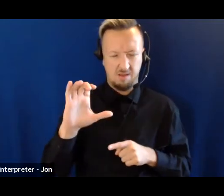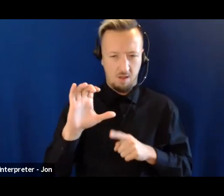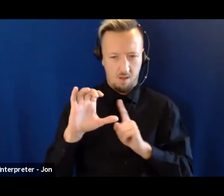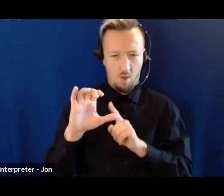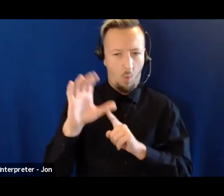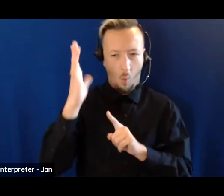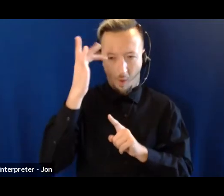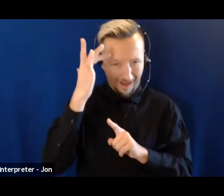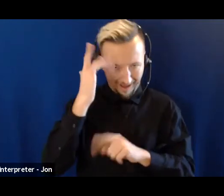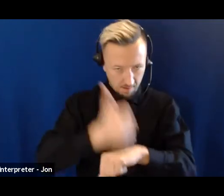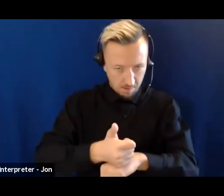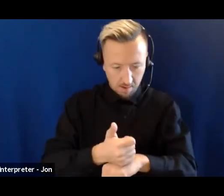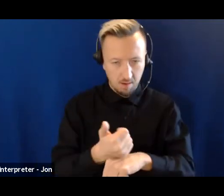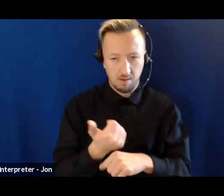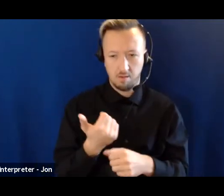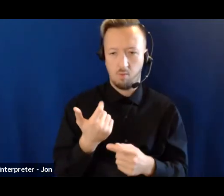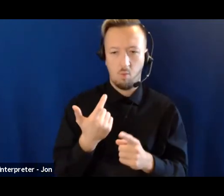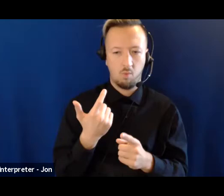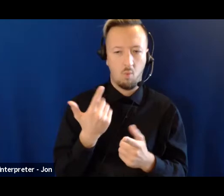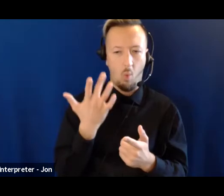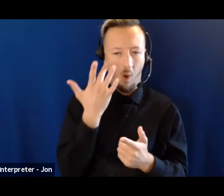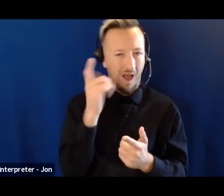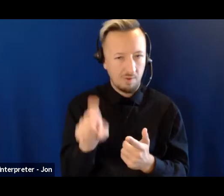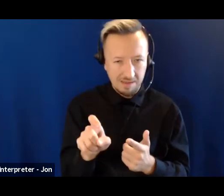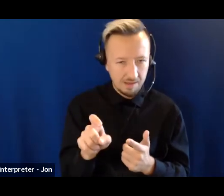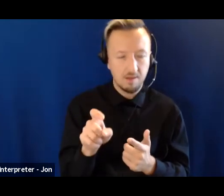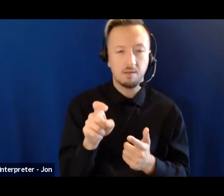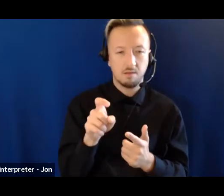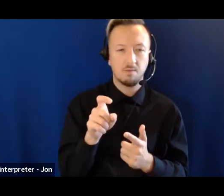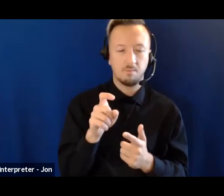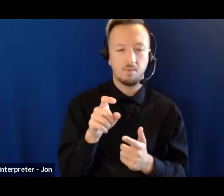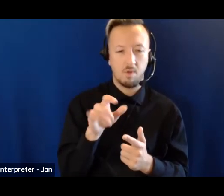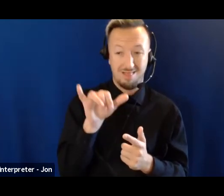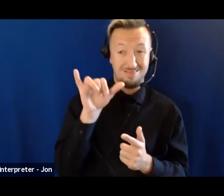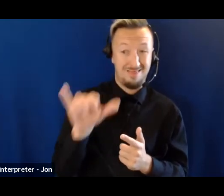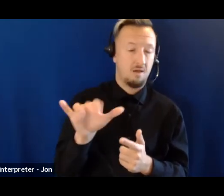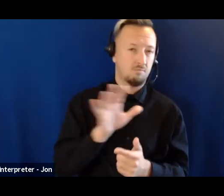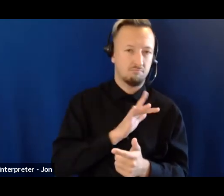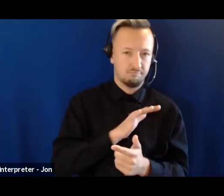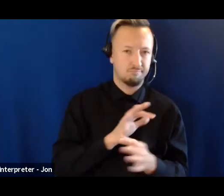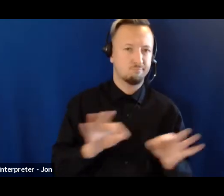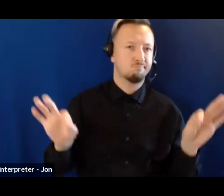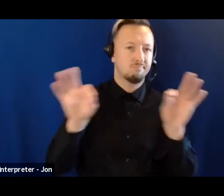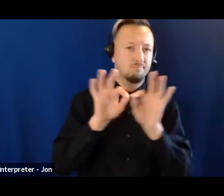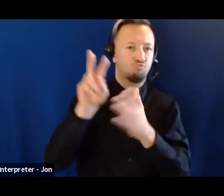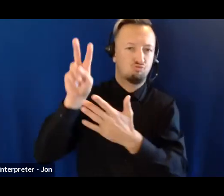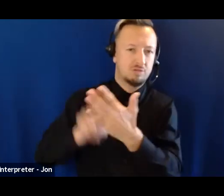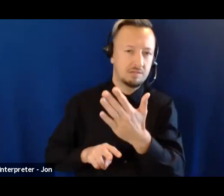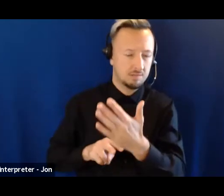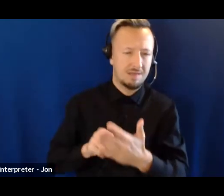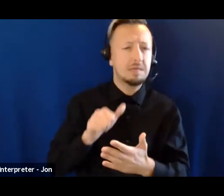So this is a good one to have and to read through. Like I said, it's not a lot